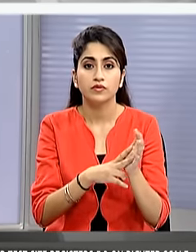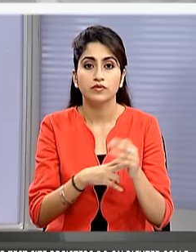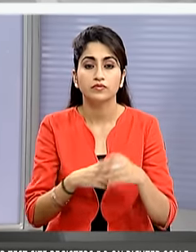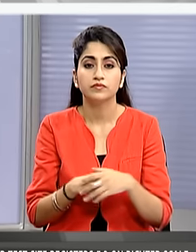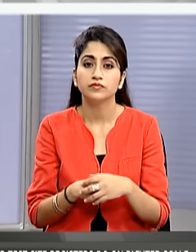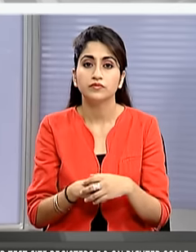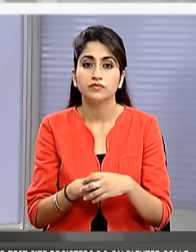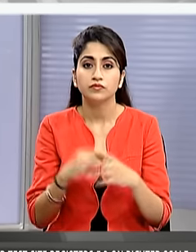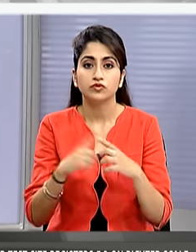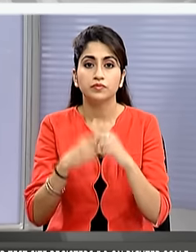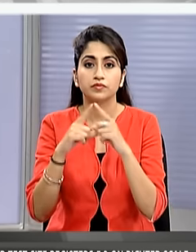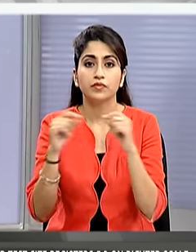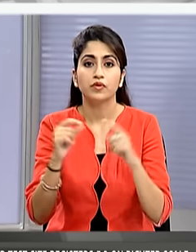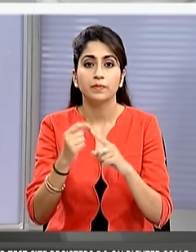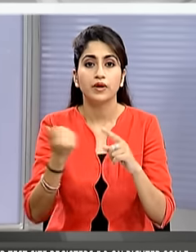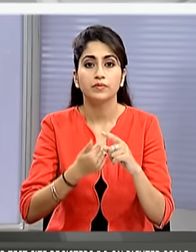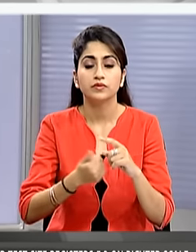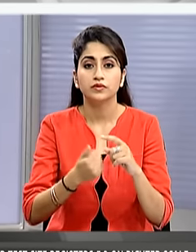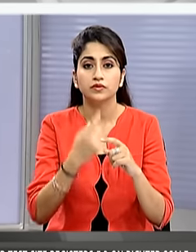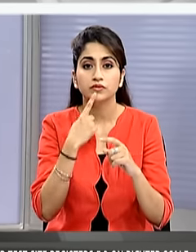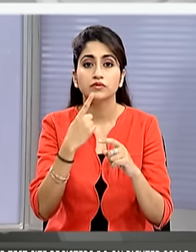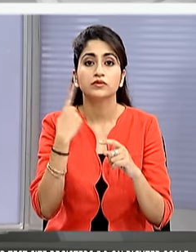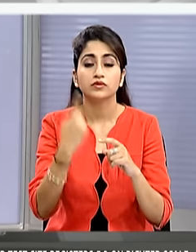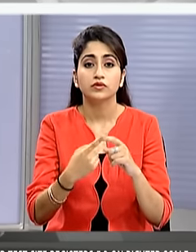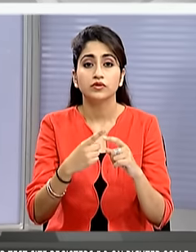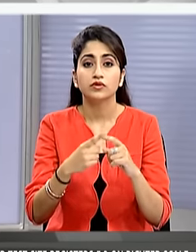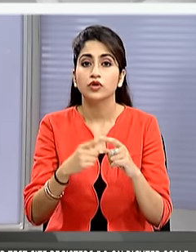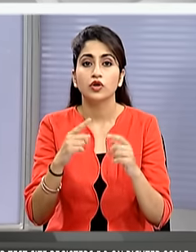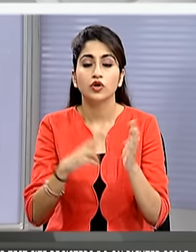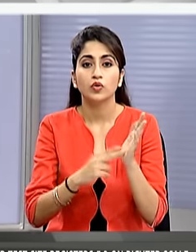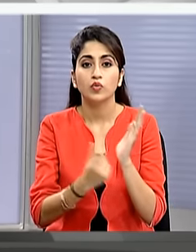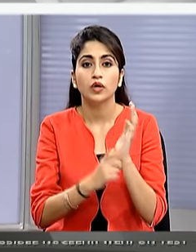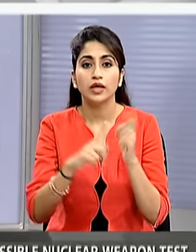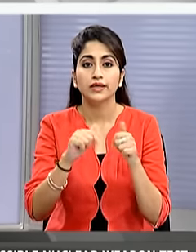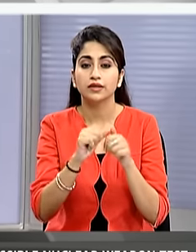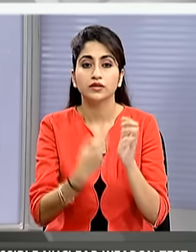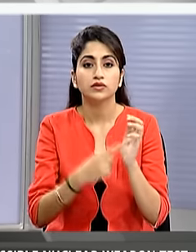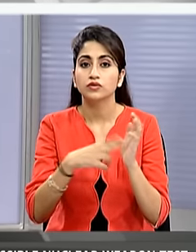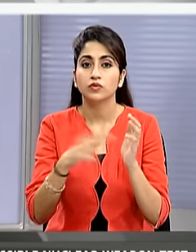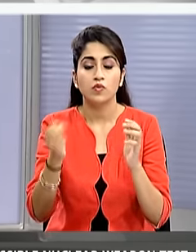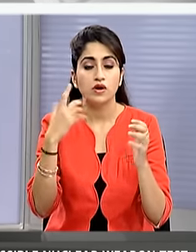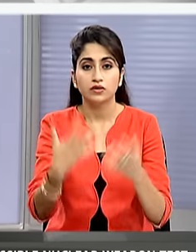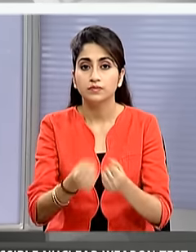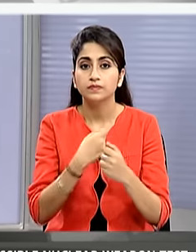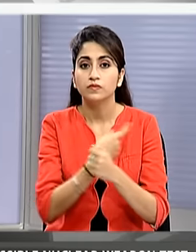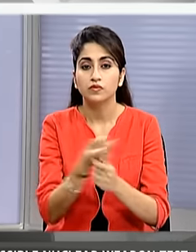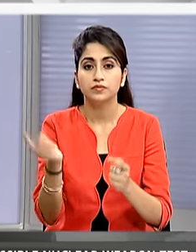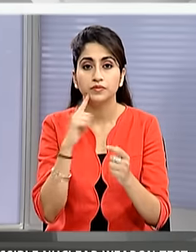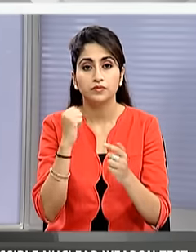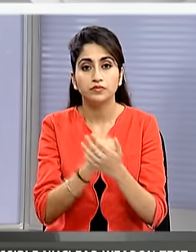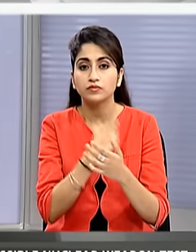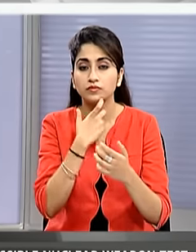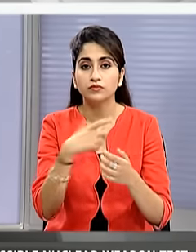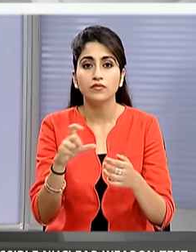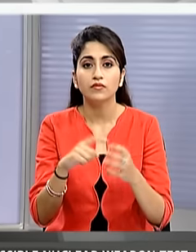November. Japan's prime minister said a nuclear test could not be tolerated. Japan's foreign minister lodged a protest